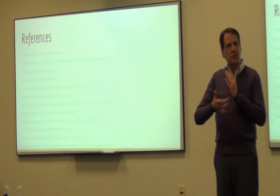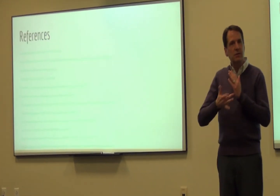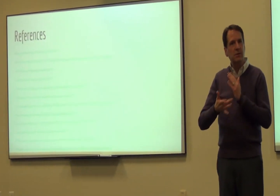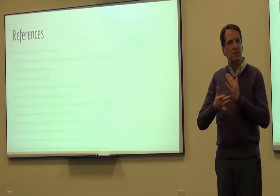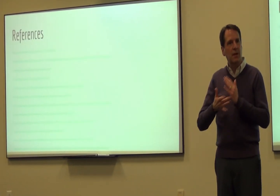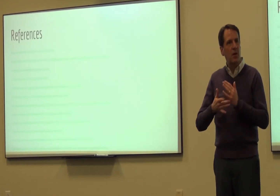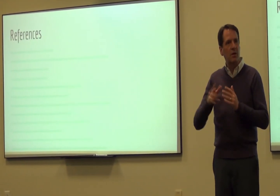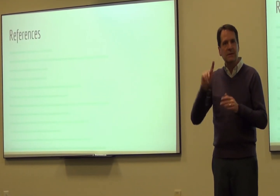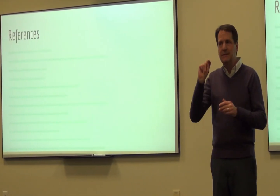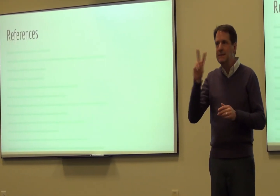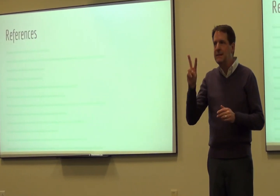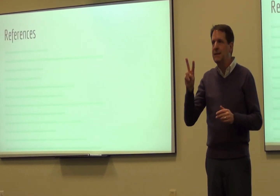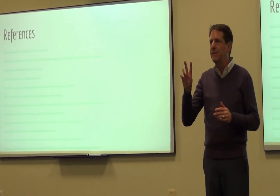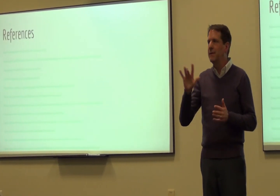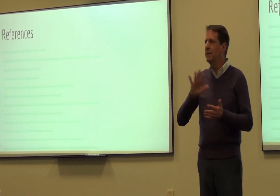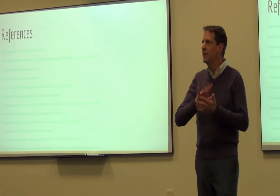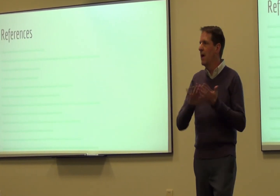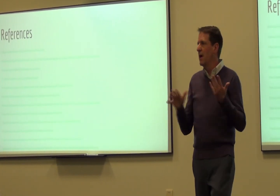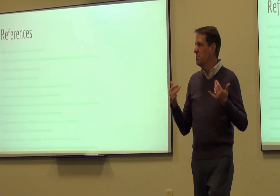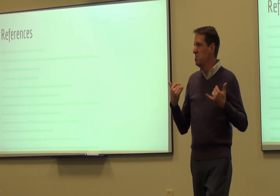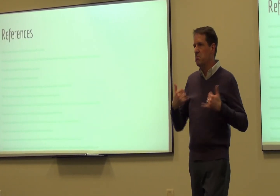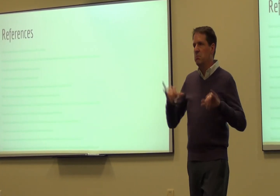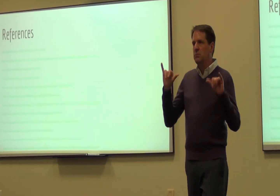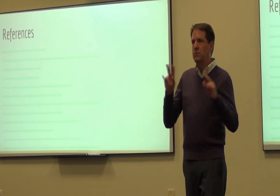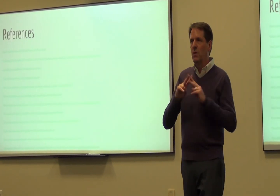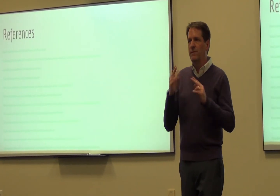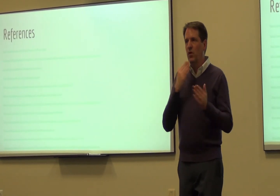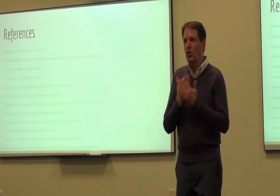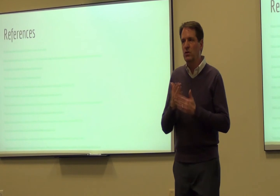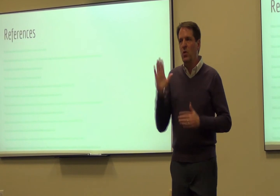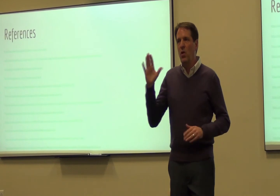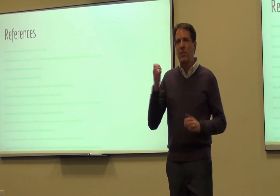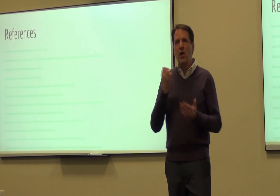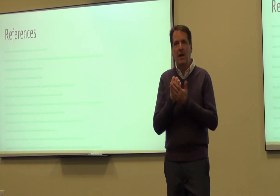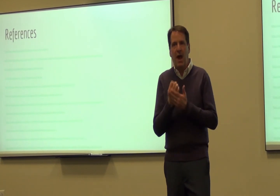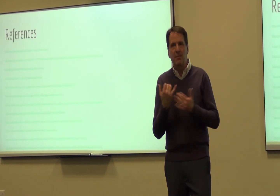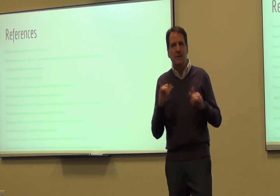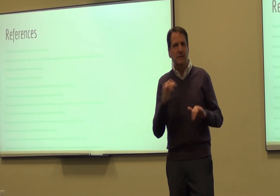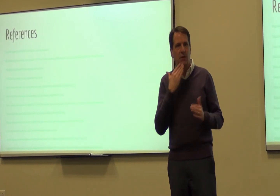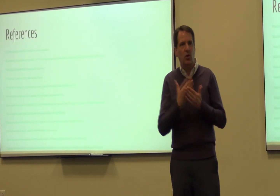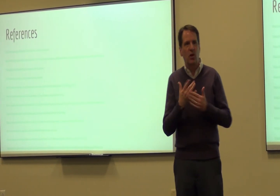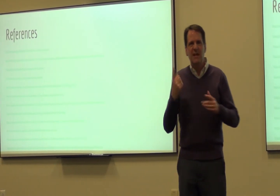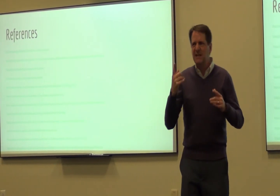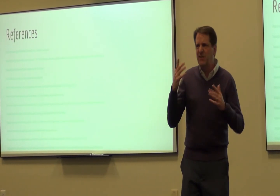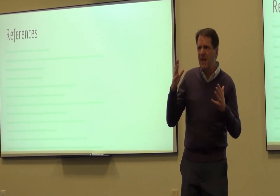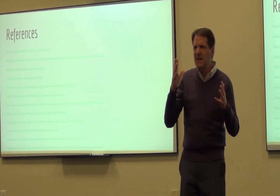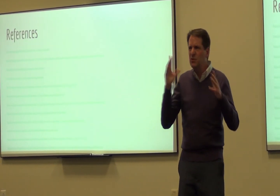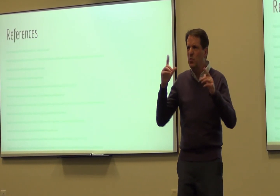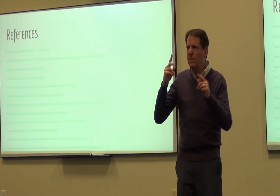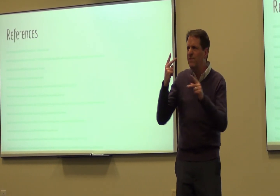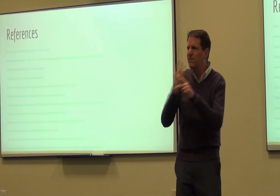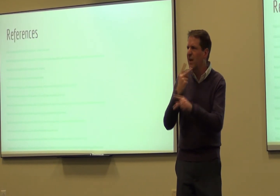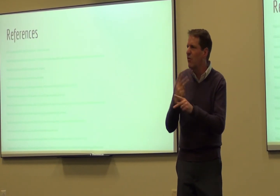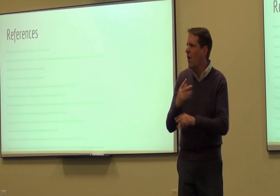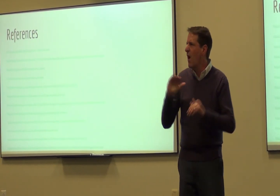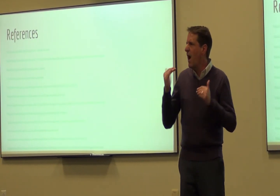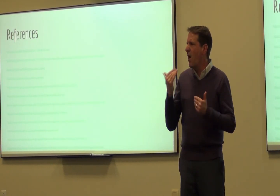their technology, the televisions that come out of Japan are still some of the best. So their economy is thriving in that way.